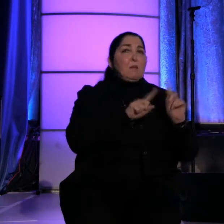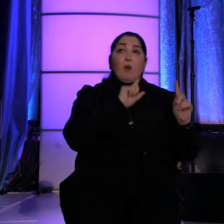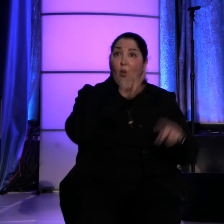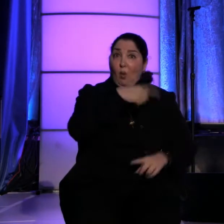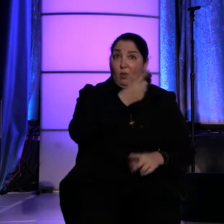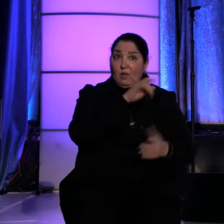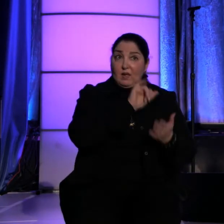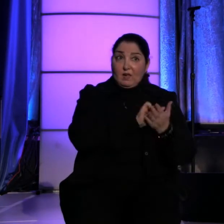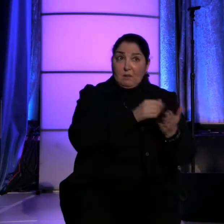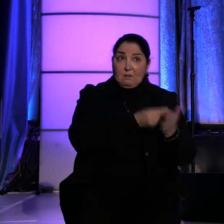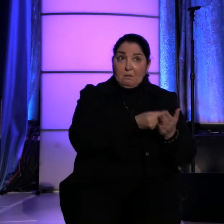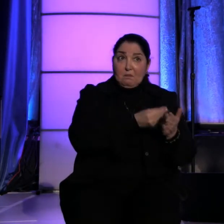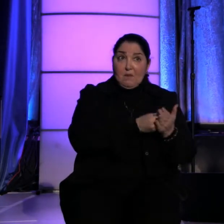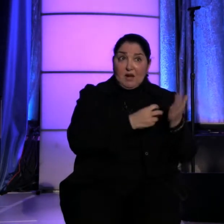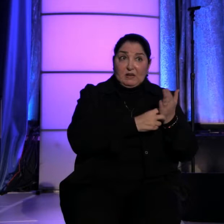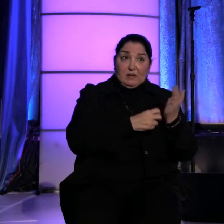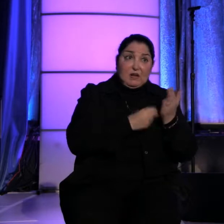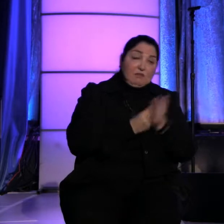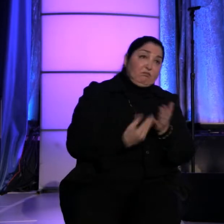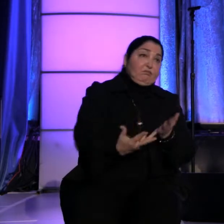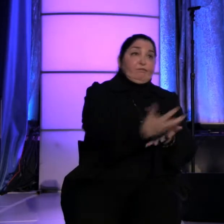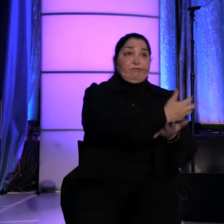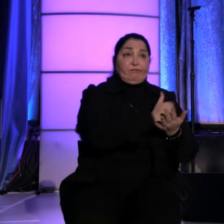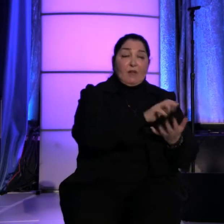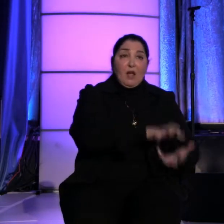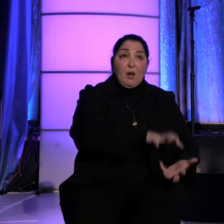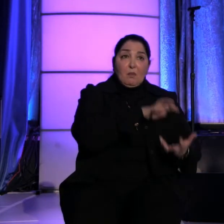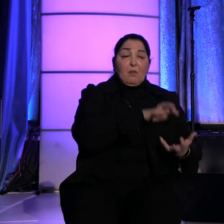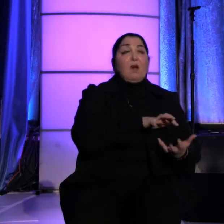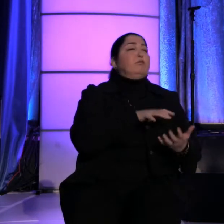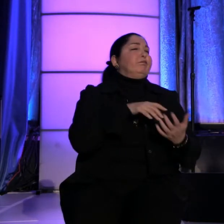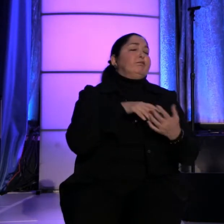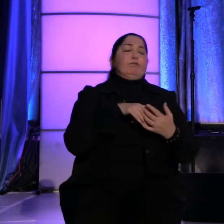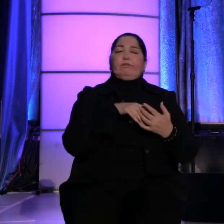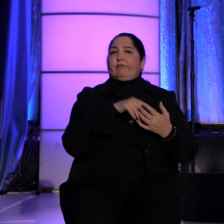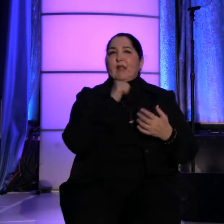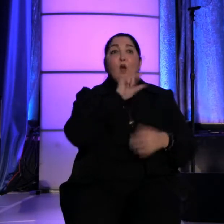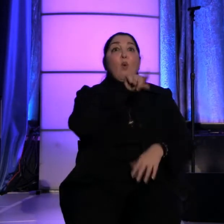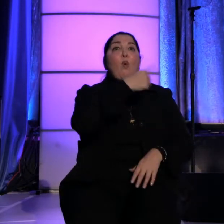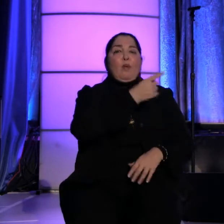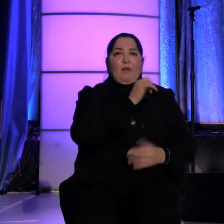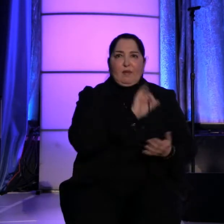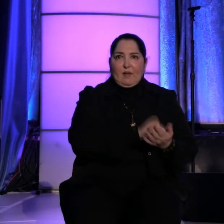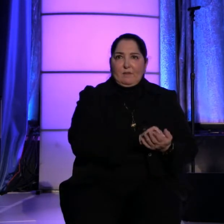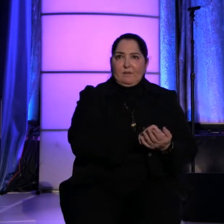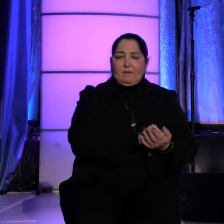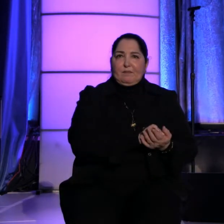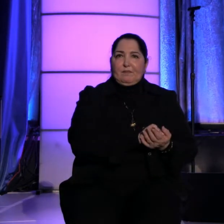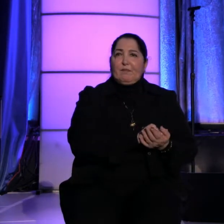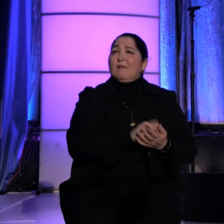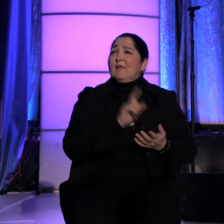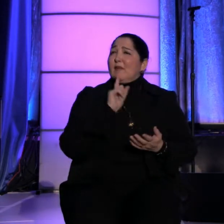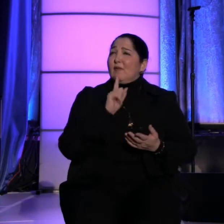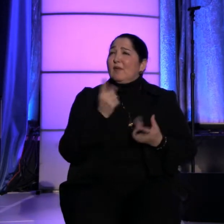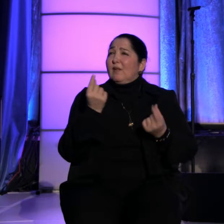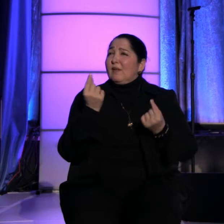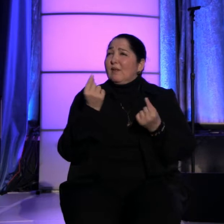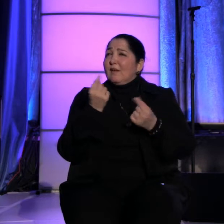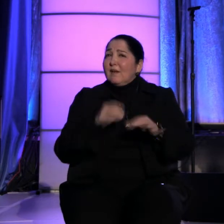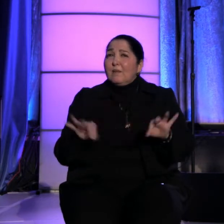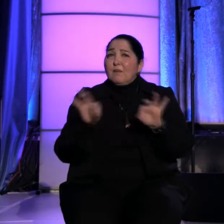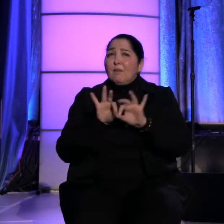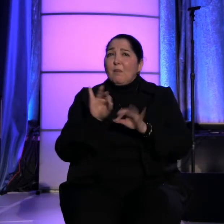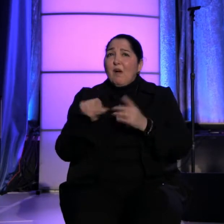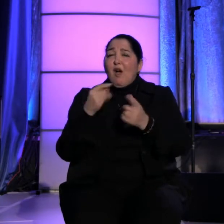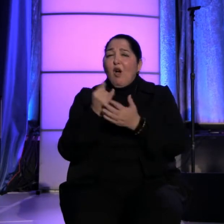box office to tell us whether we're doing a good job. And at their core, the arts are about people and communities and